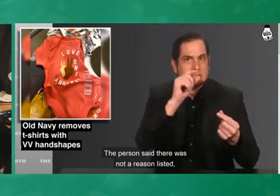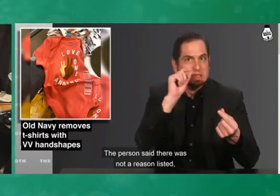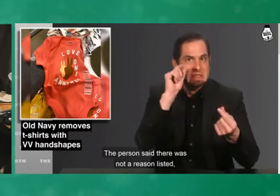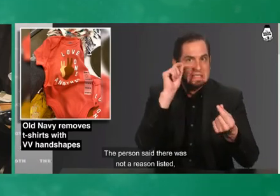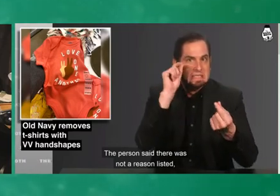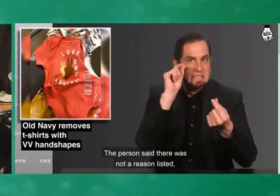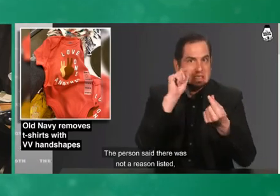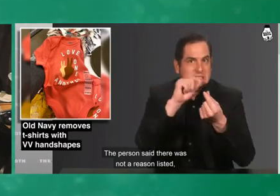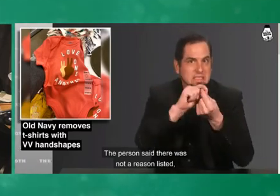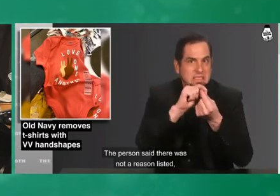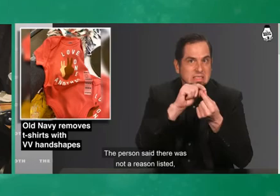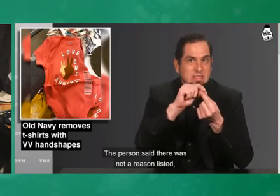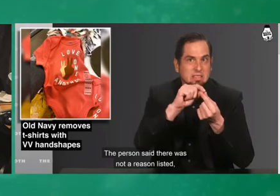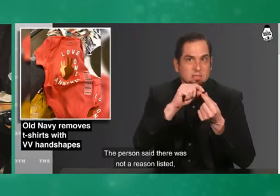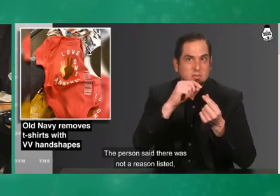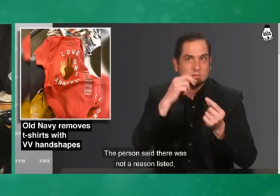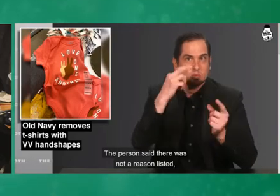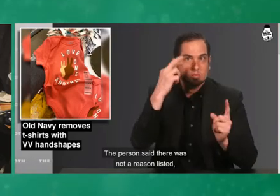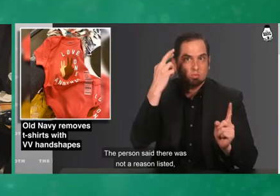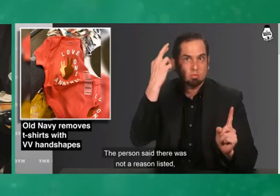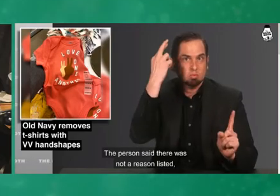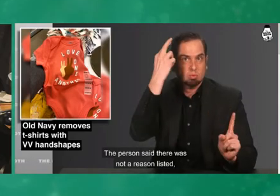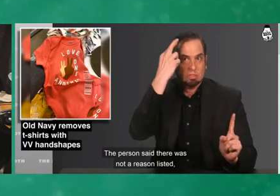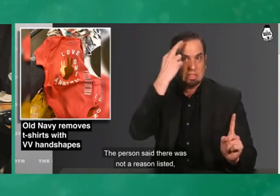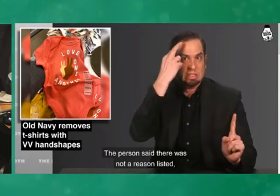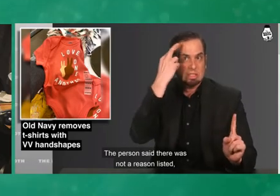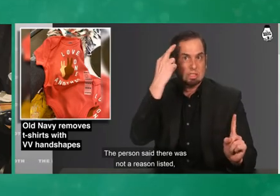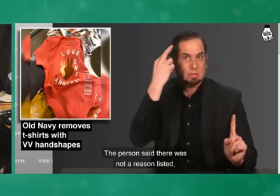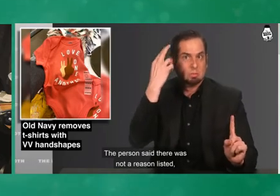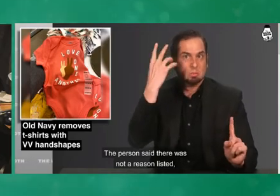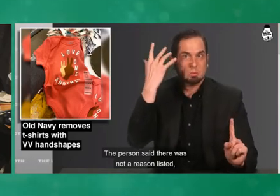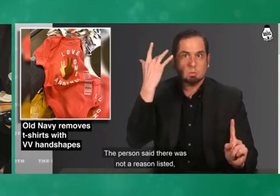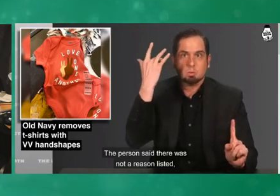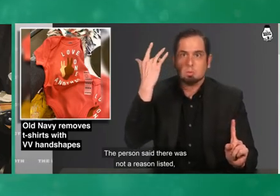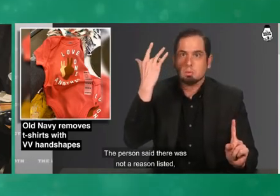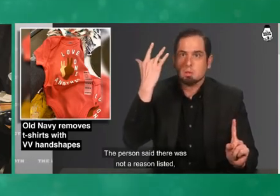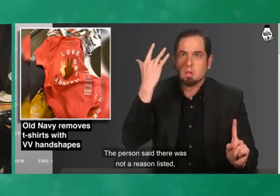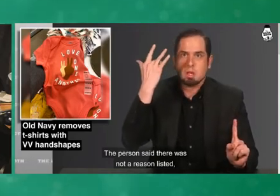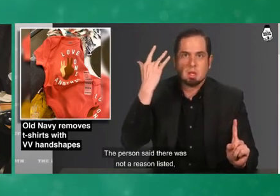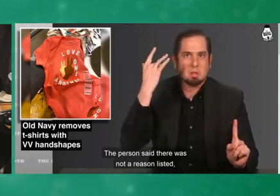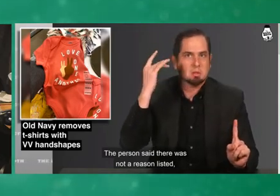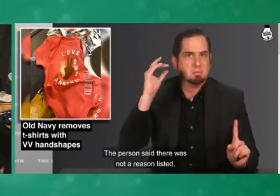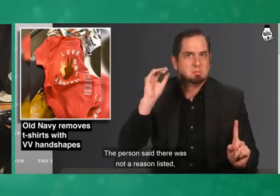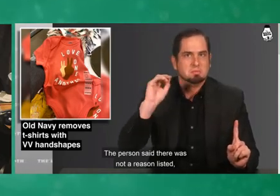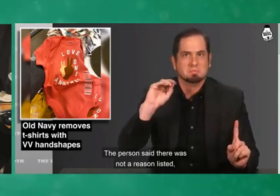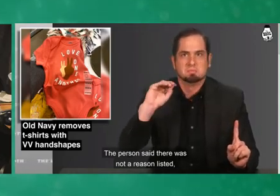the message that they're handing down specifically with reason,